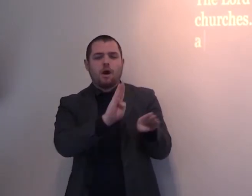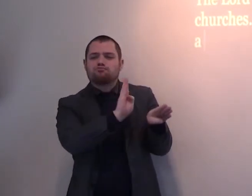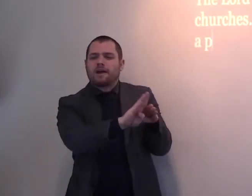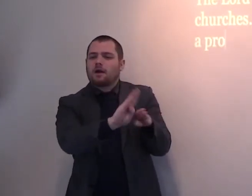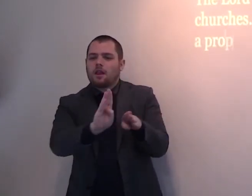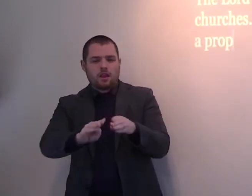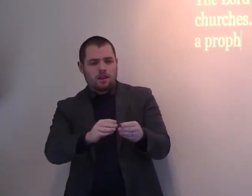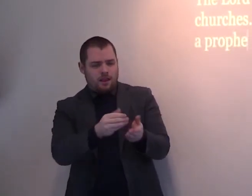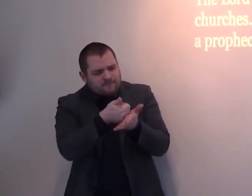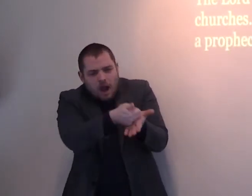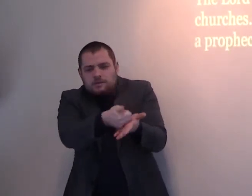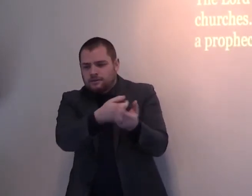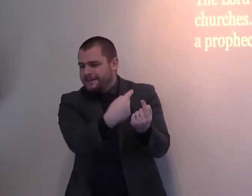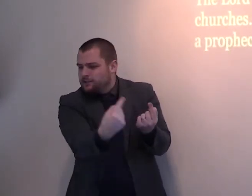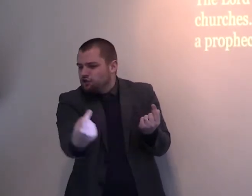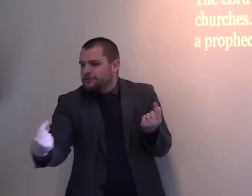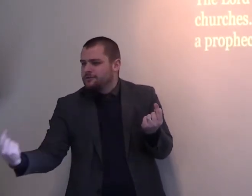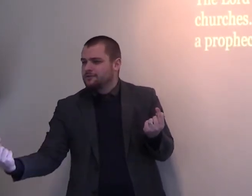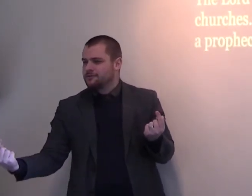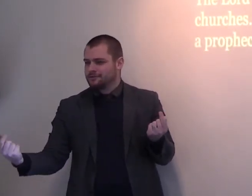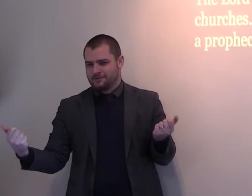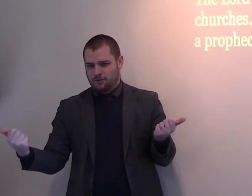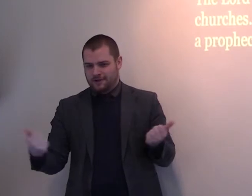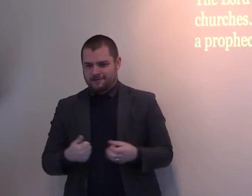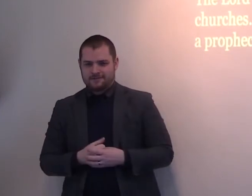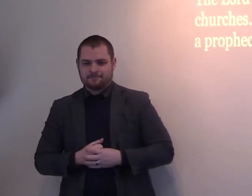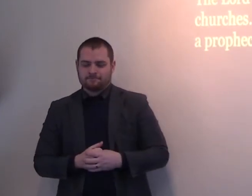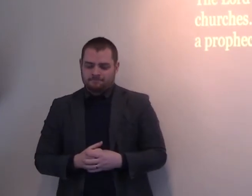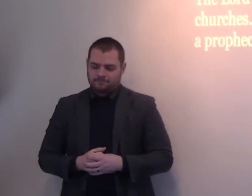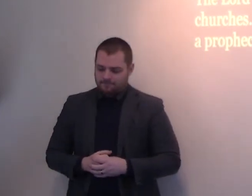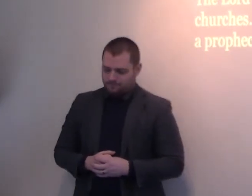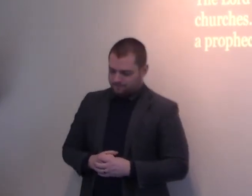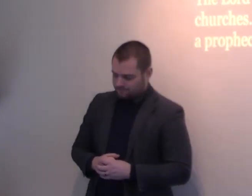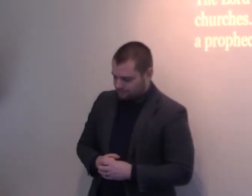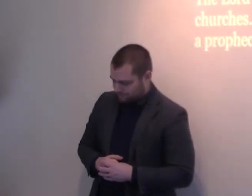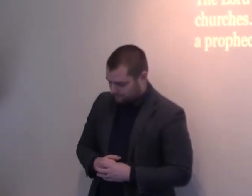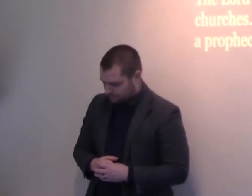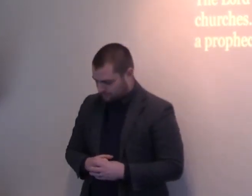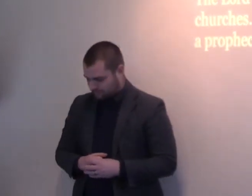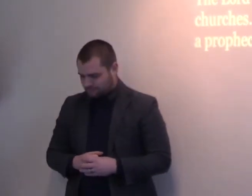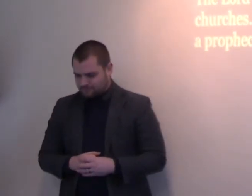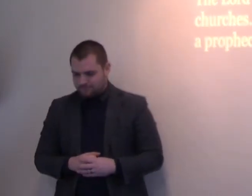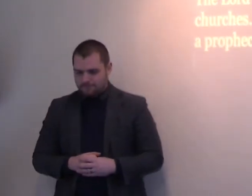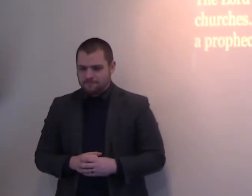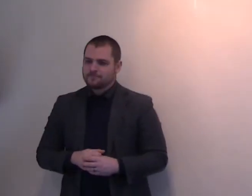So that's why we cannot say, oh, this is just the historical aspect of how